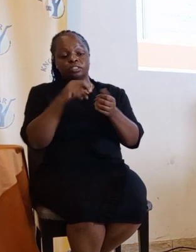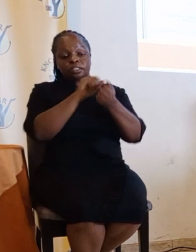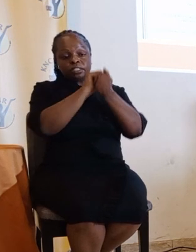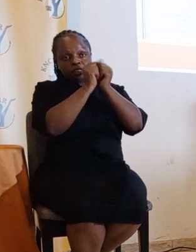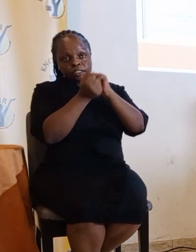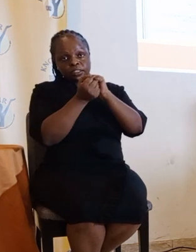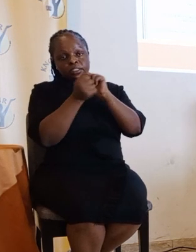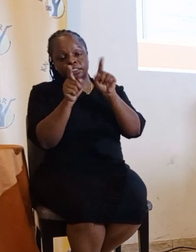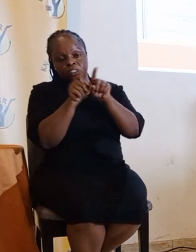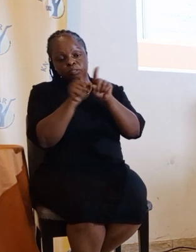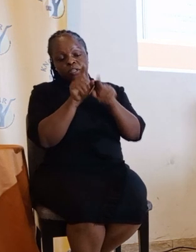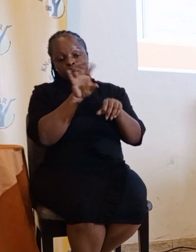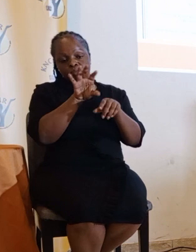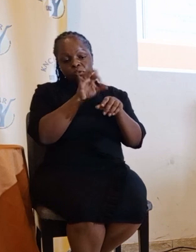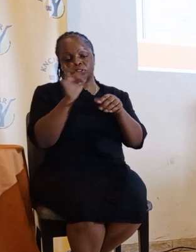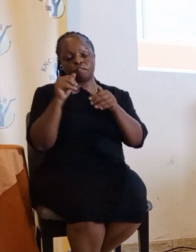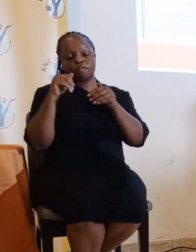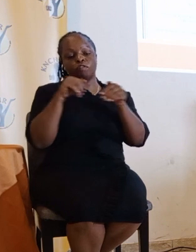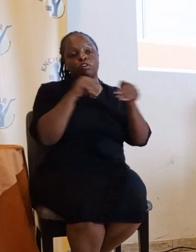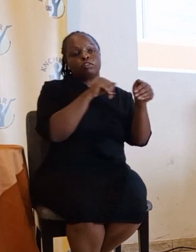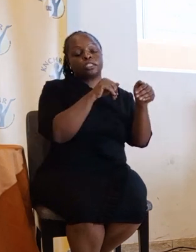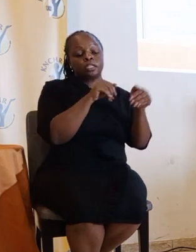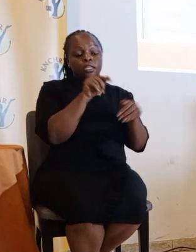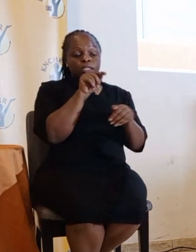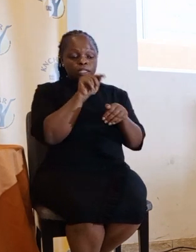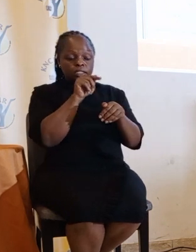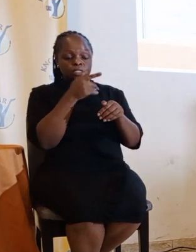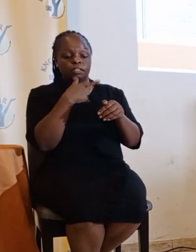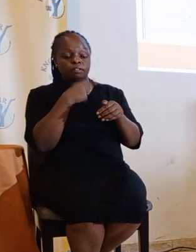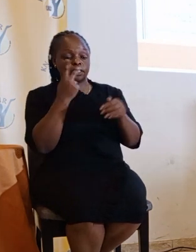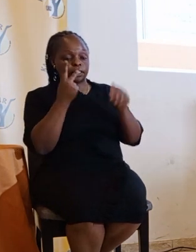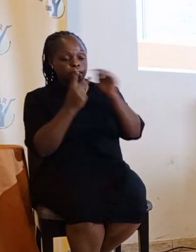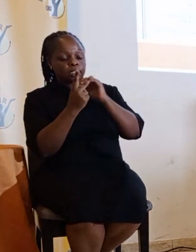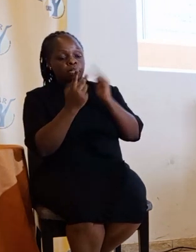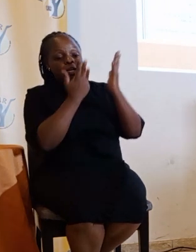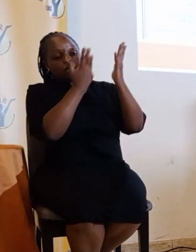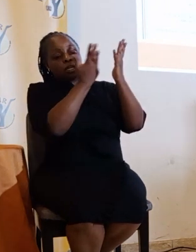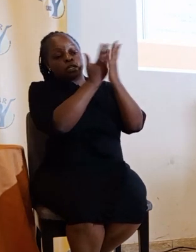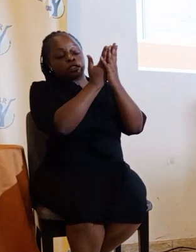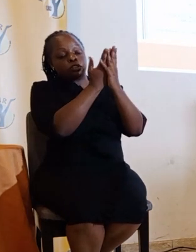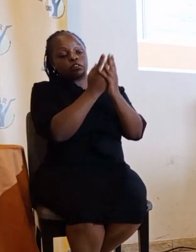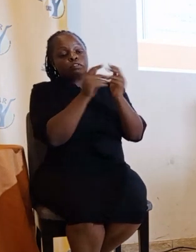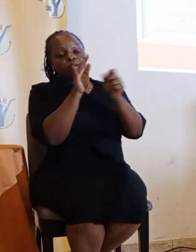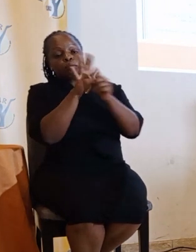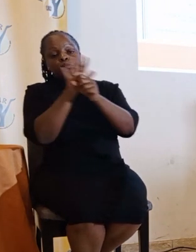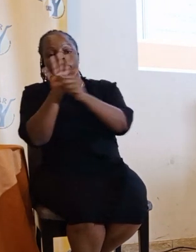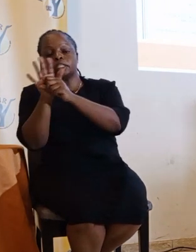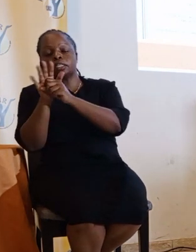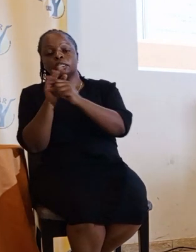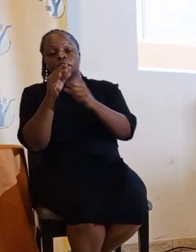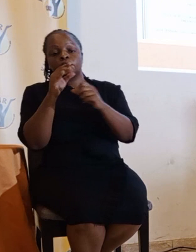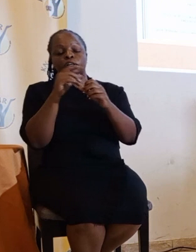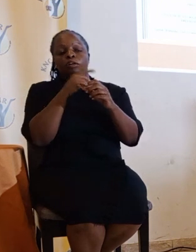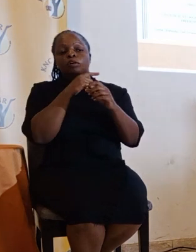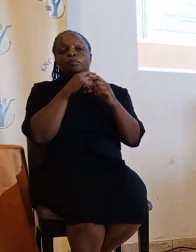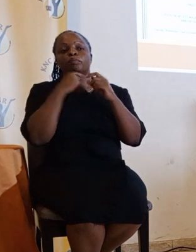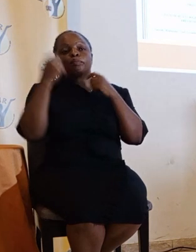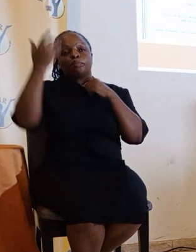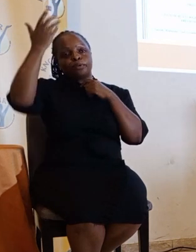radicalization, and abuse of followers. This has seen the arrest of several self-styled religious prophets and